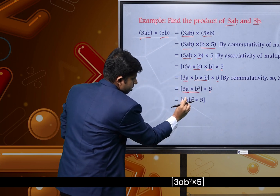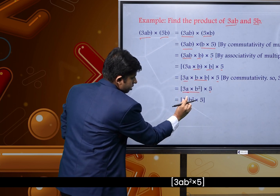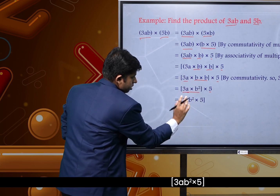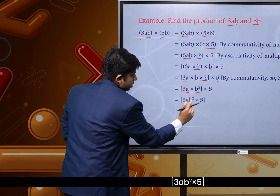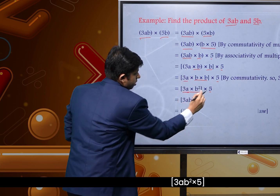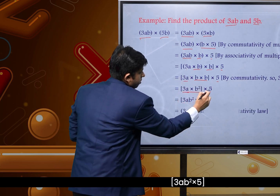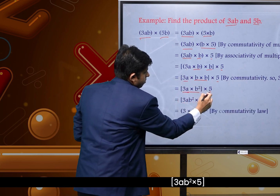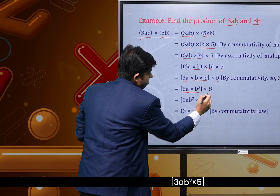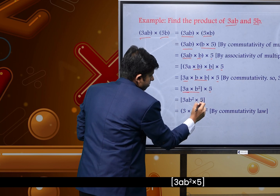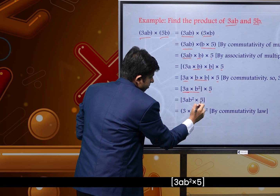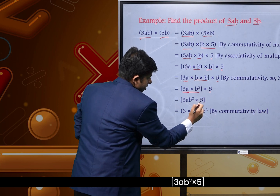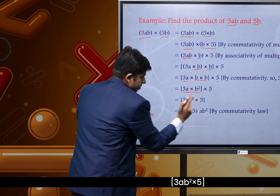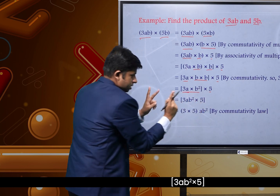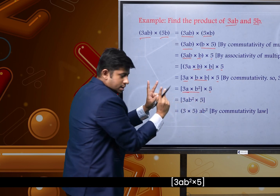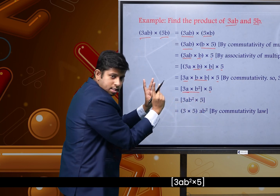3ab square into 5.